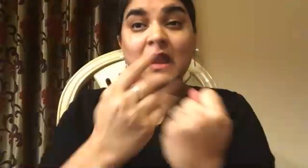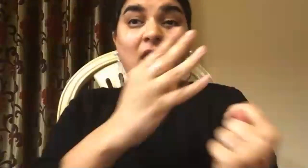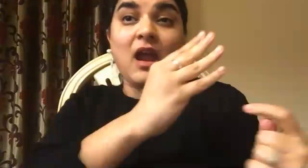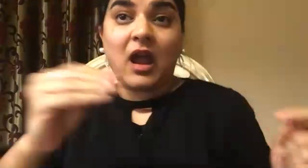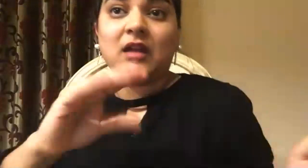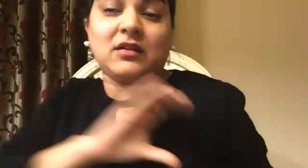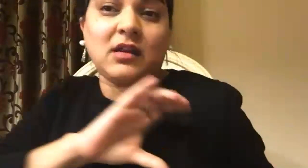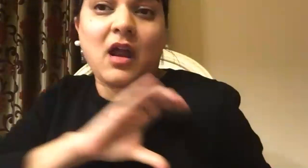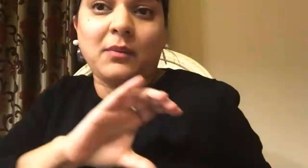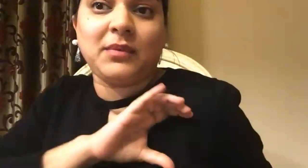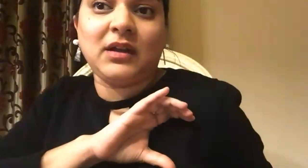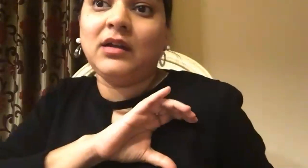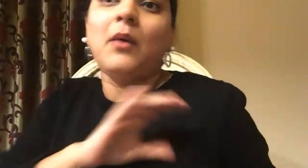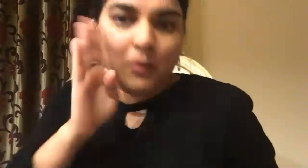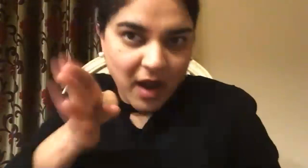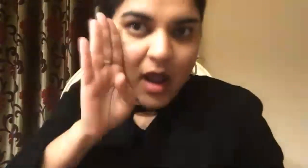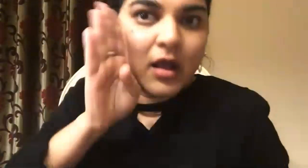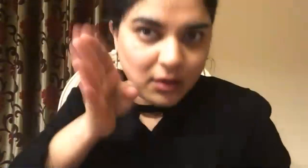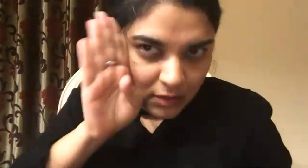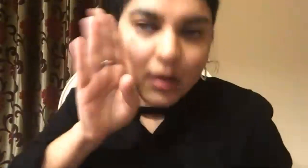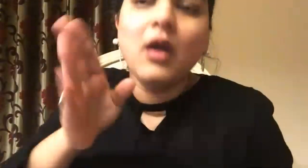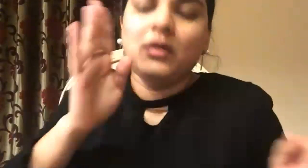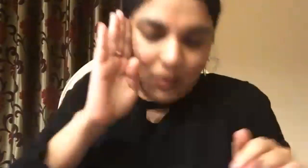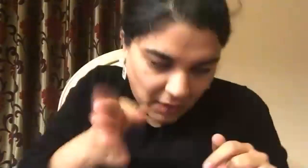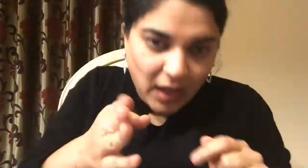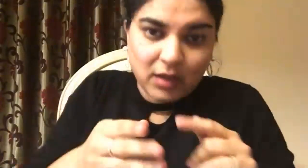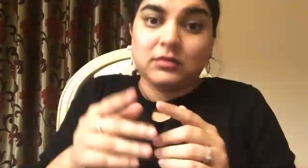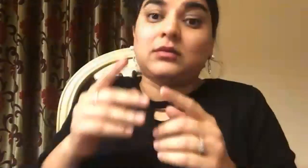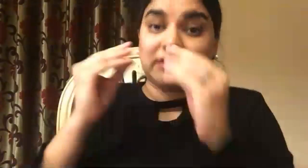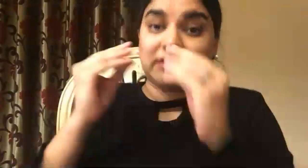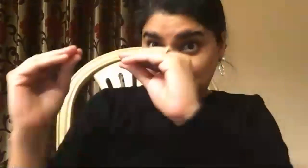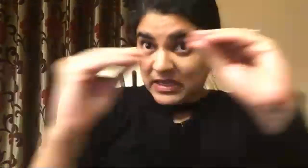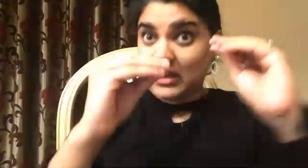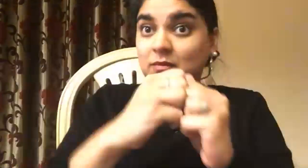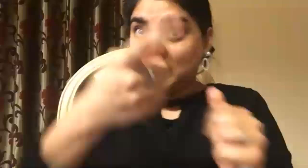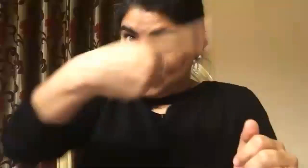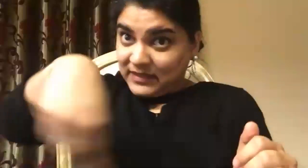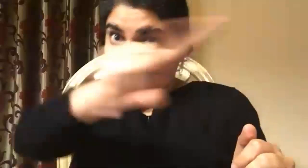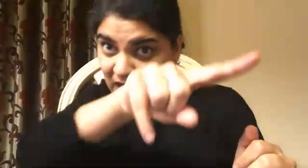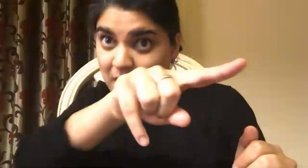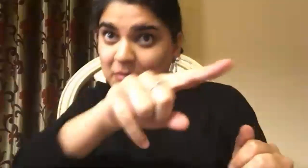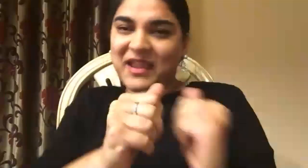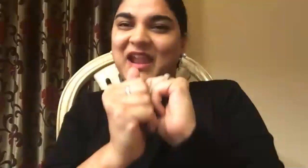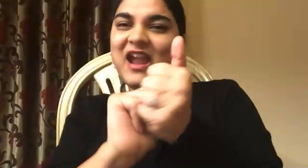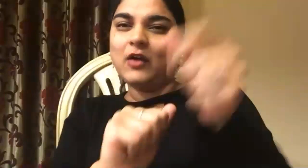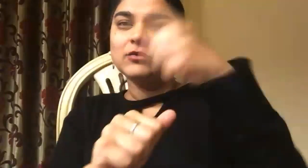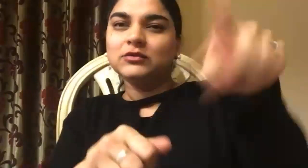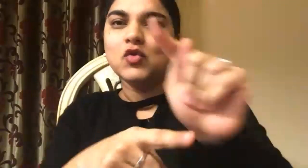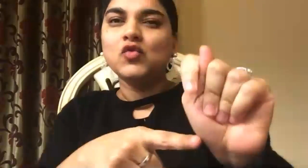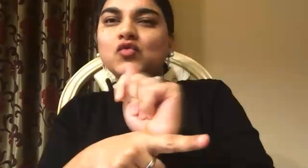In my job, I work with my team, and I started educating them. I teach, I inform a lot of